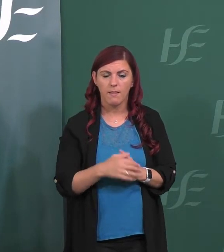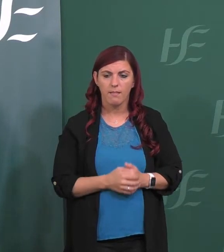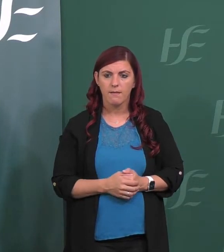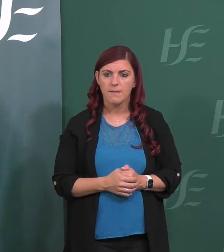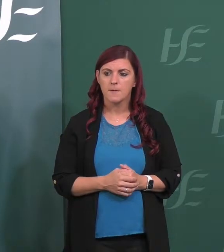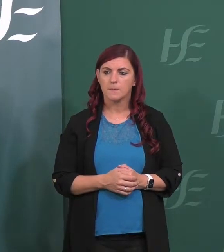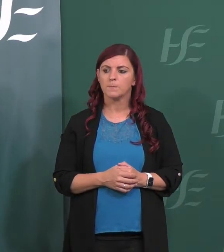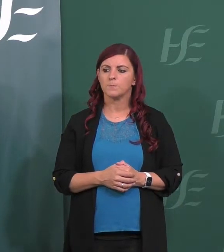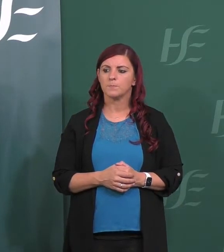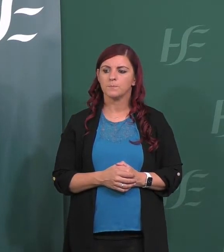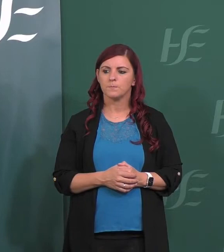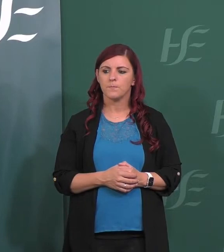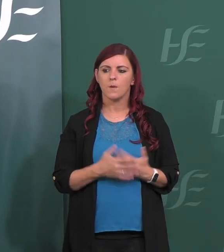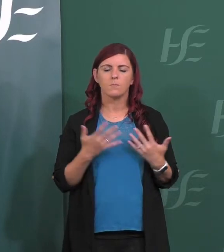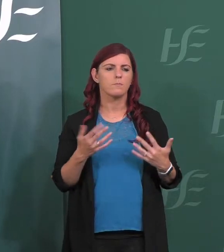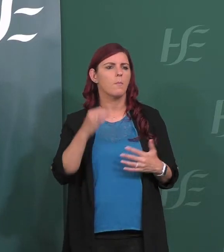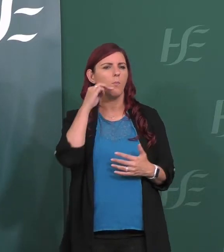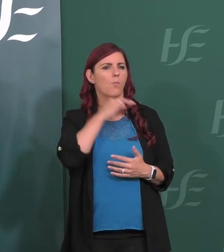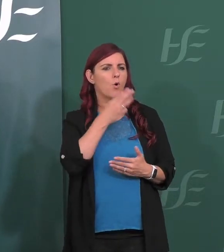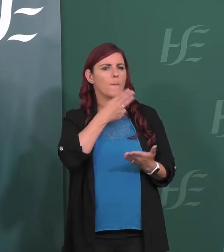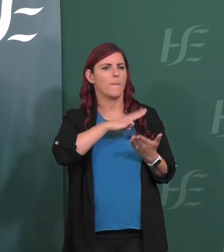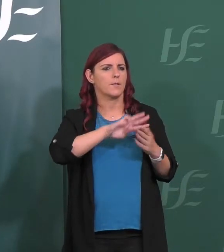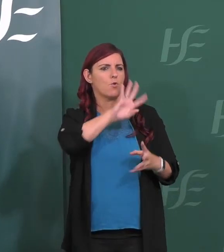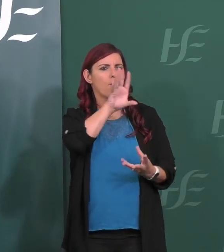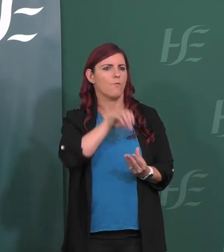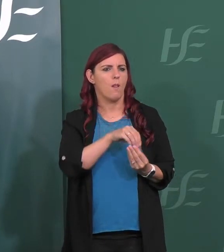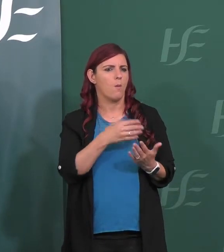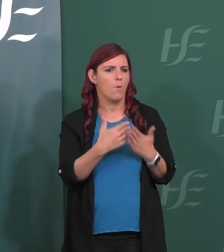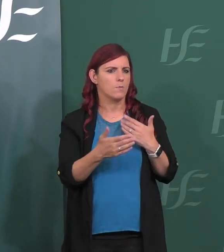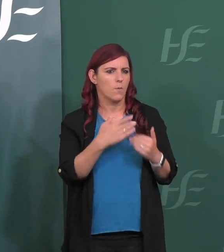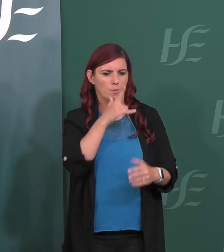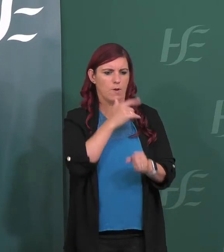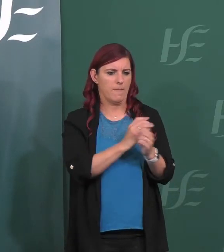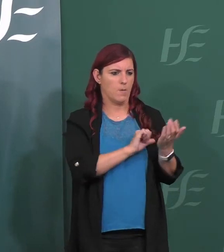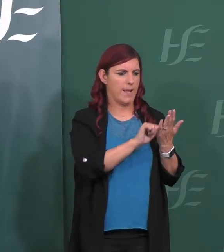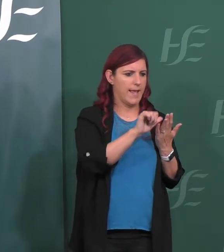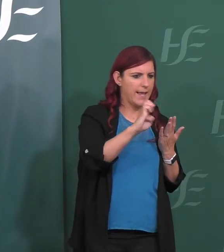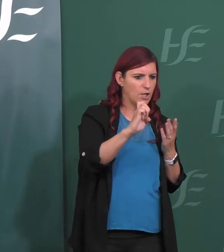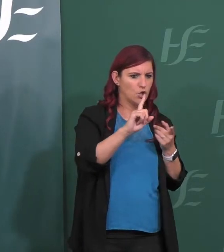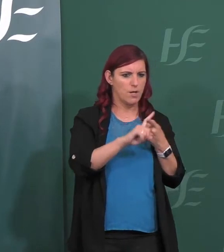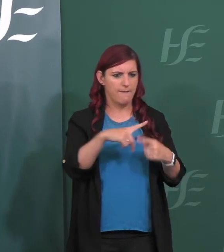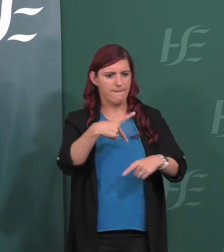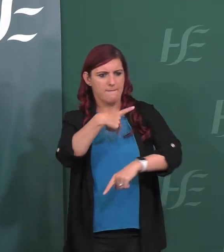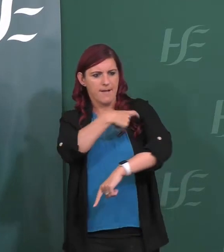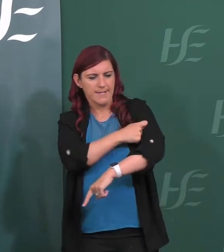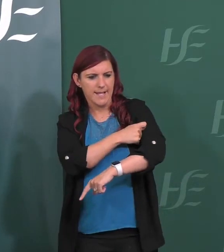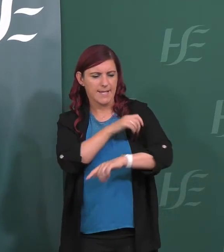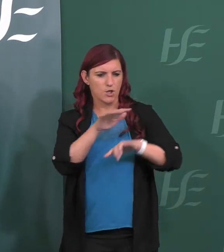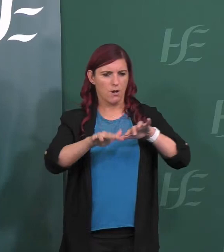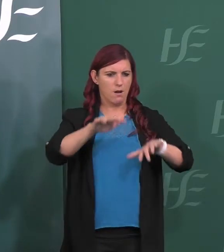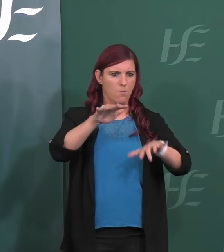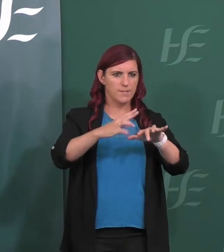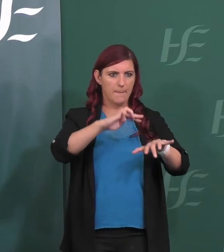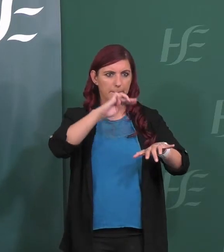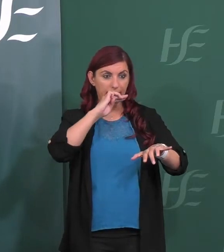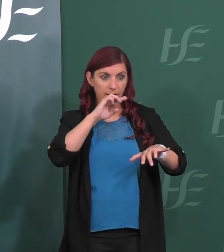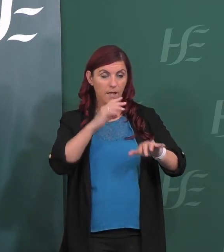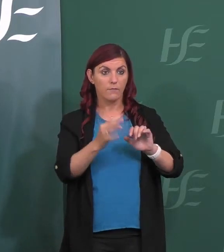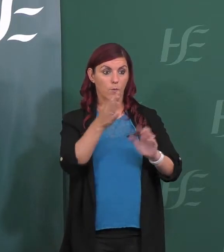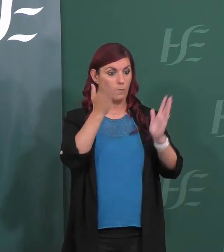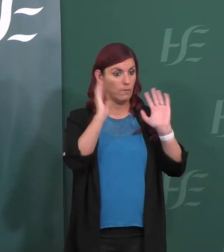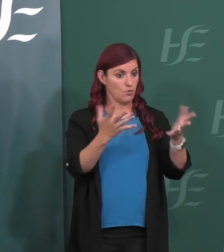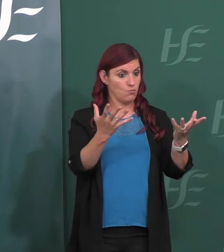monitored. So the key message is just on overall and all of that between age and vaccination status. If you are